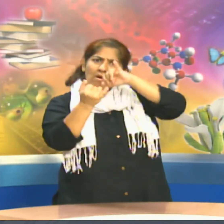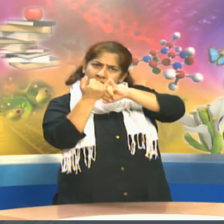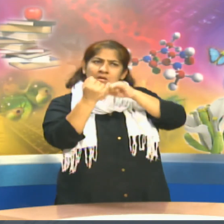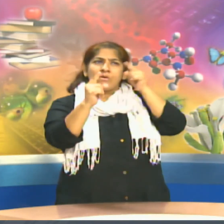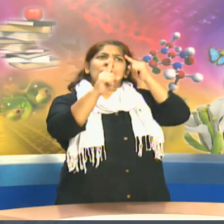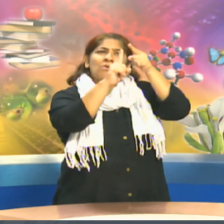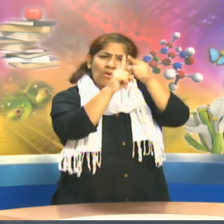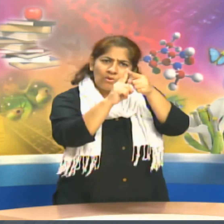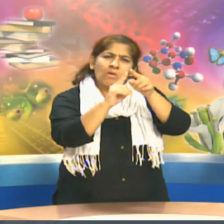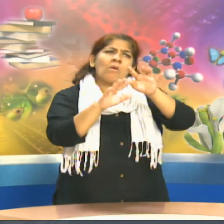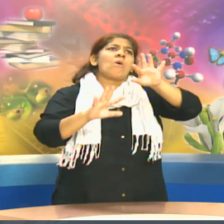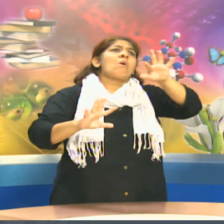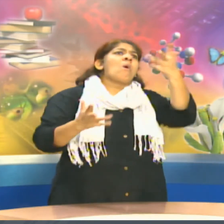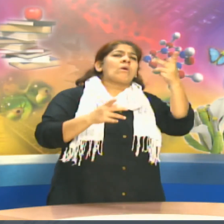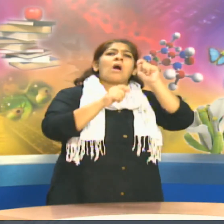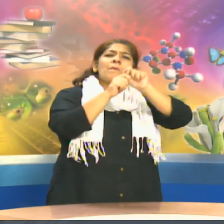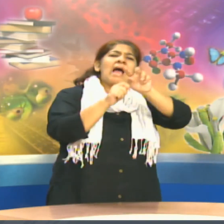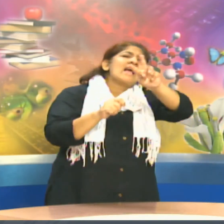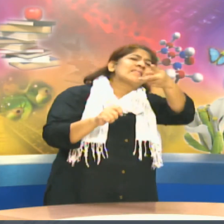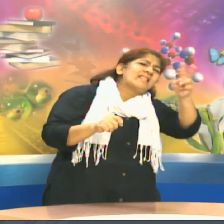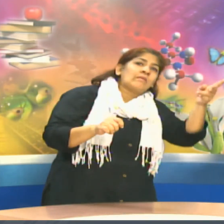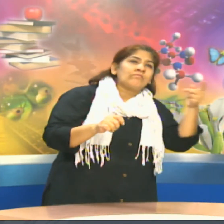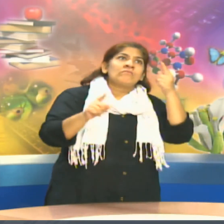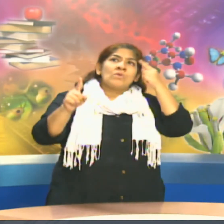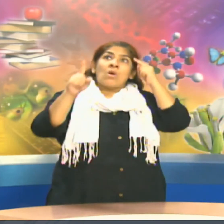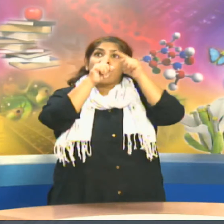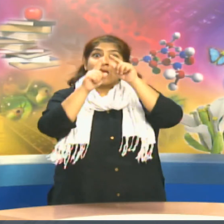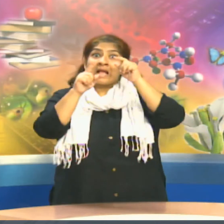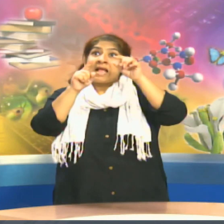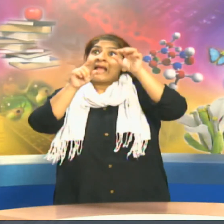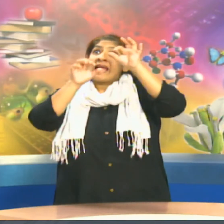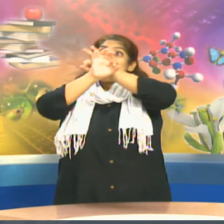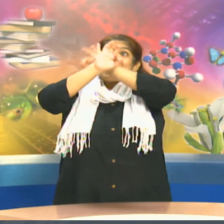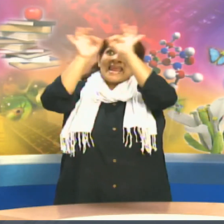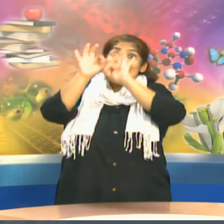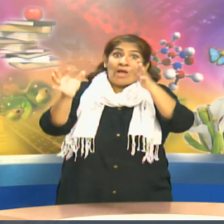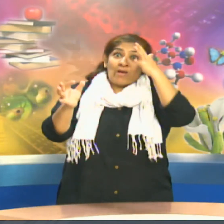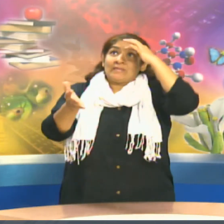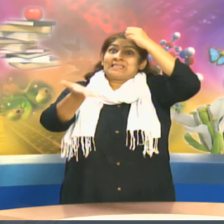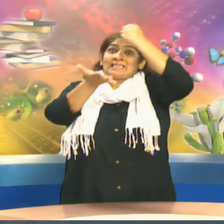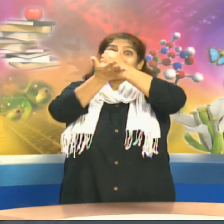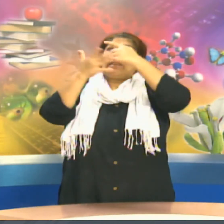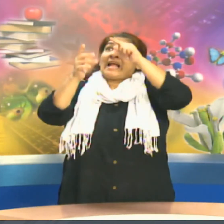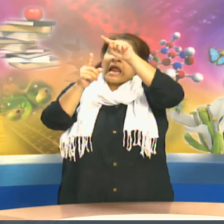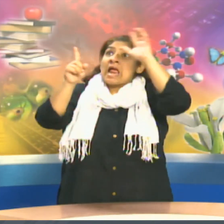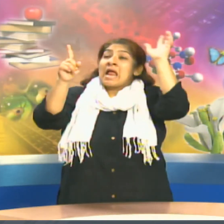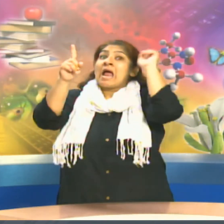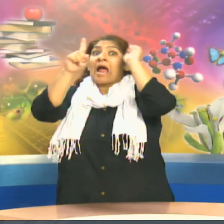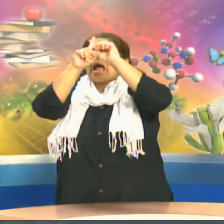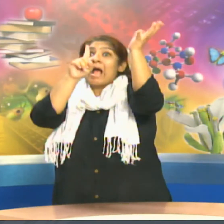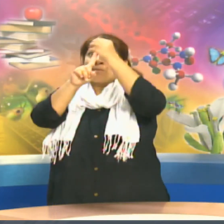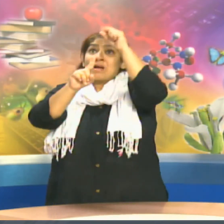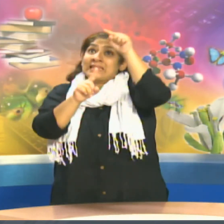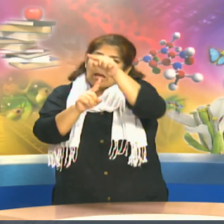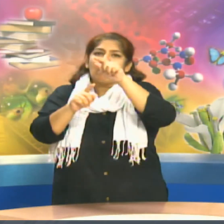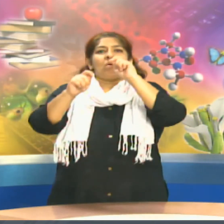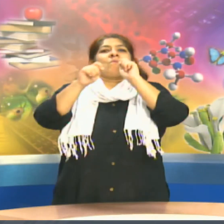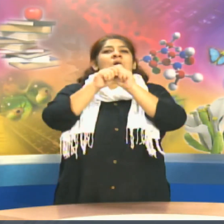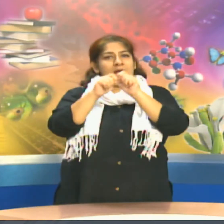do any work, we just set our goals, like this is our final goal, which we are